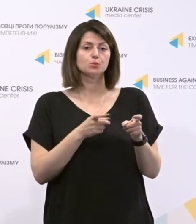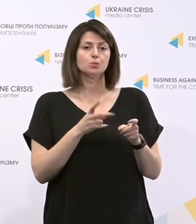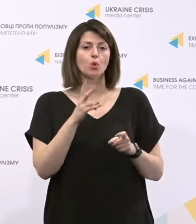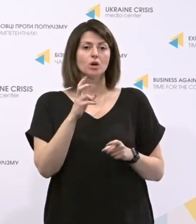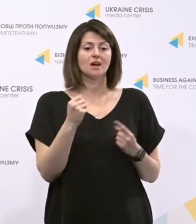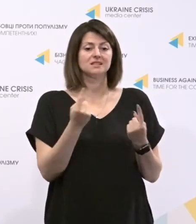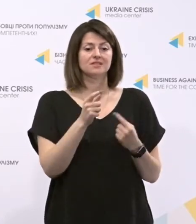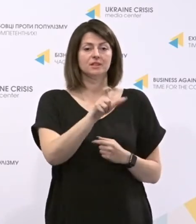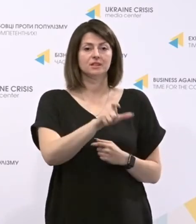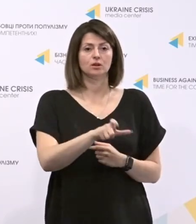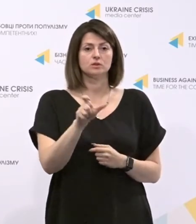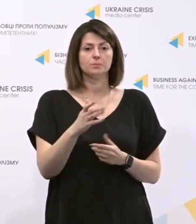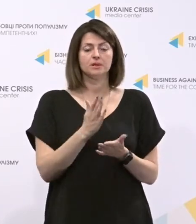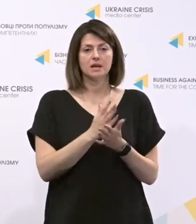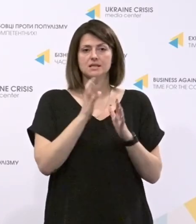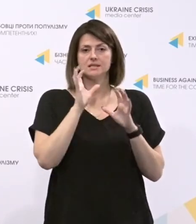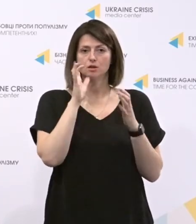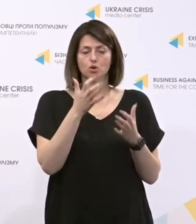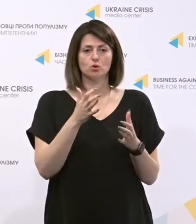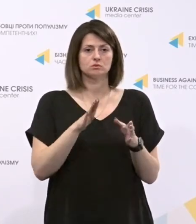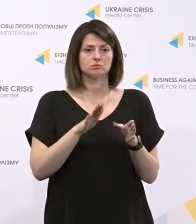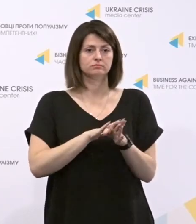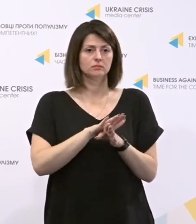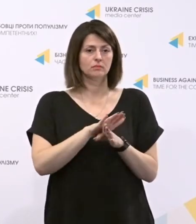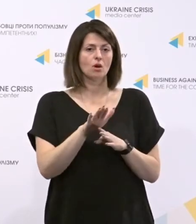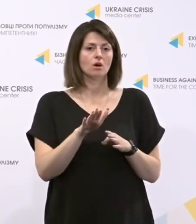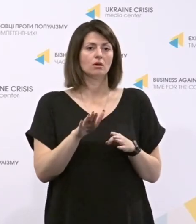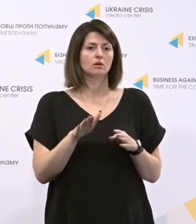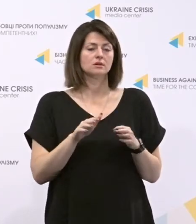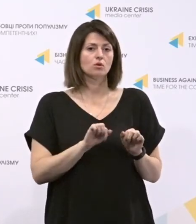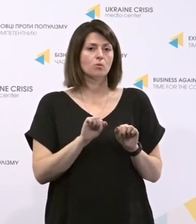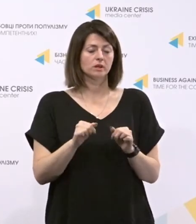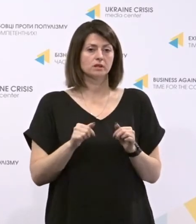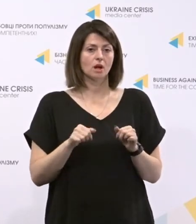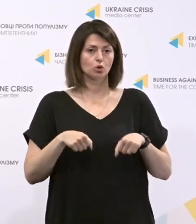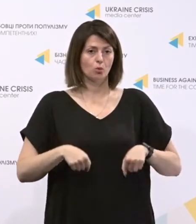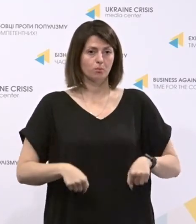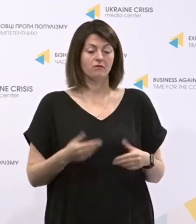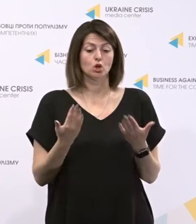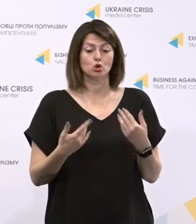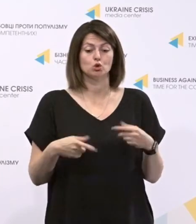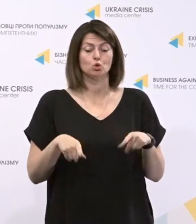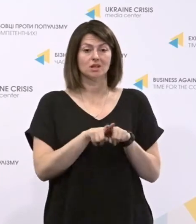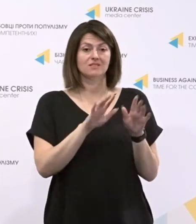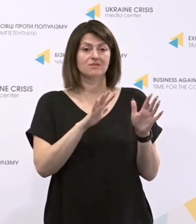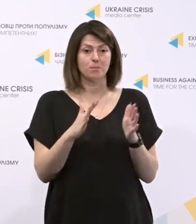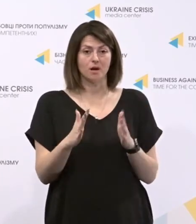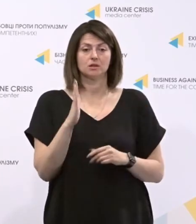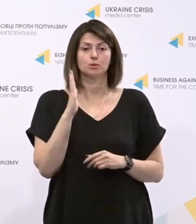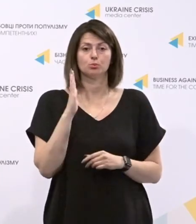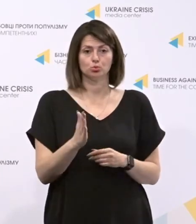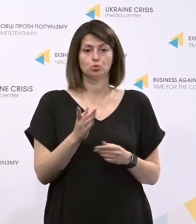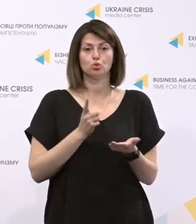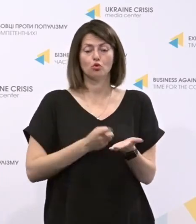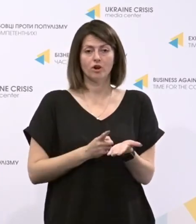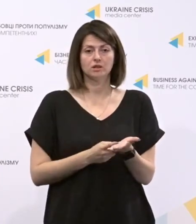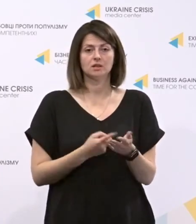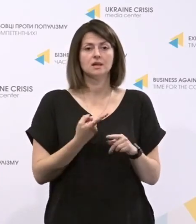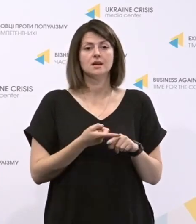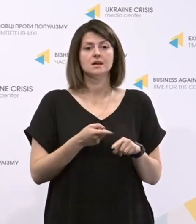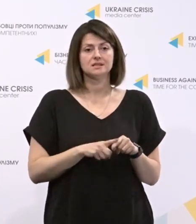violation of international humanitarian law and, if proven, would constitute a war